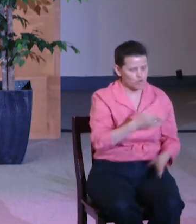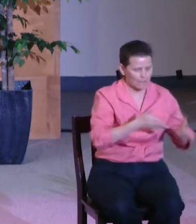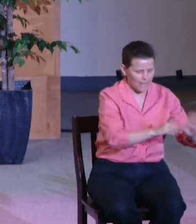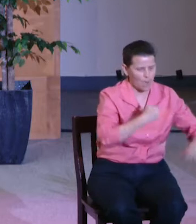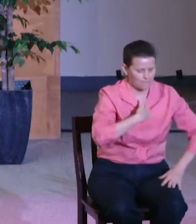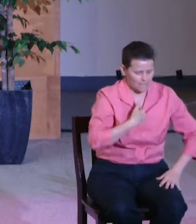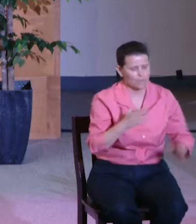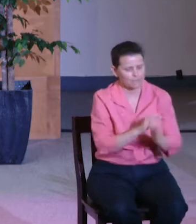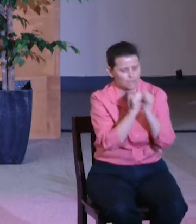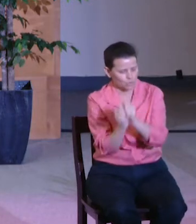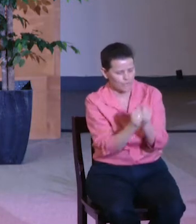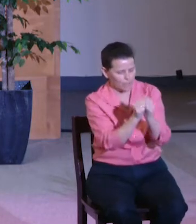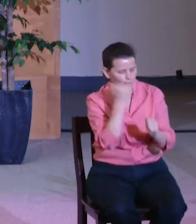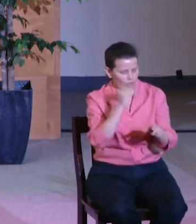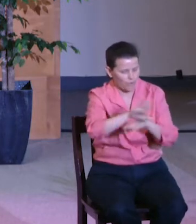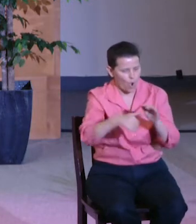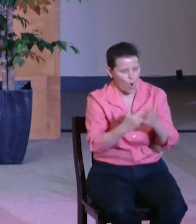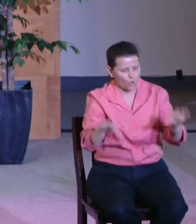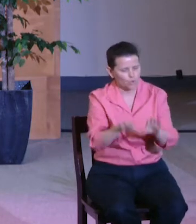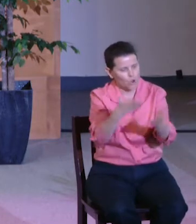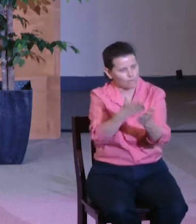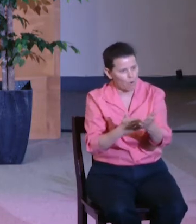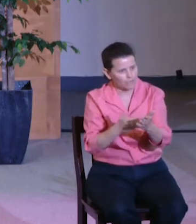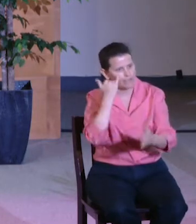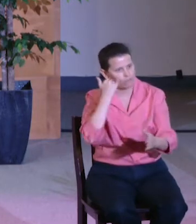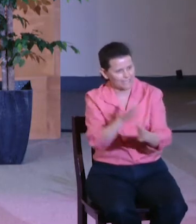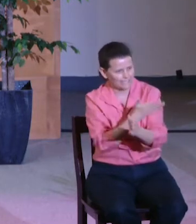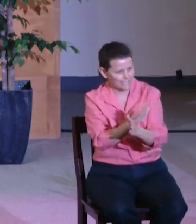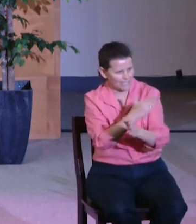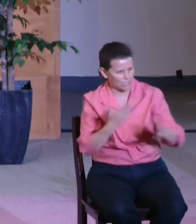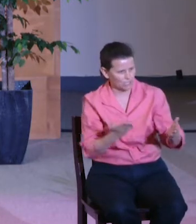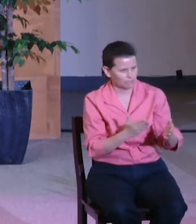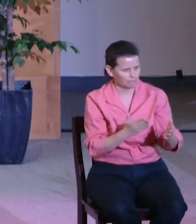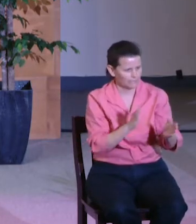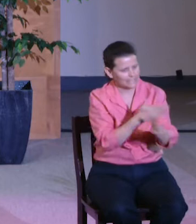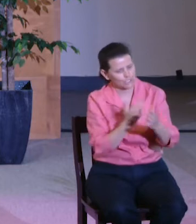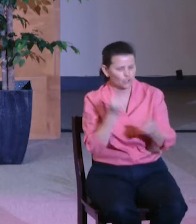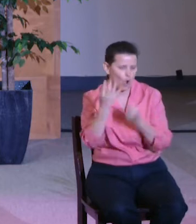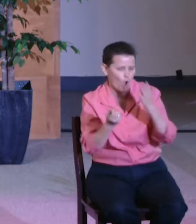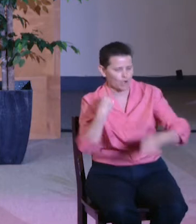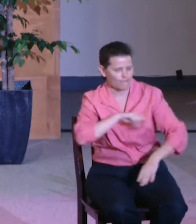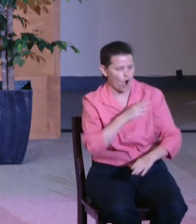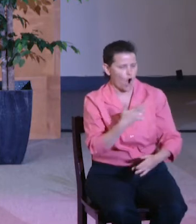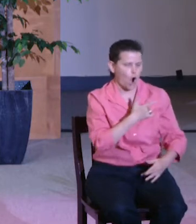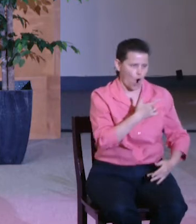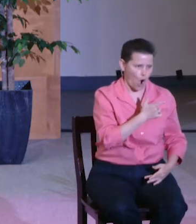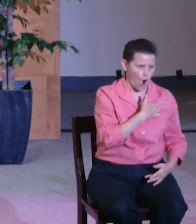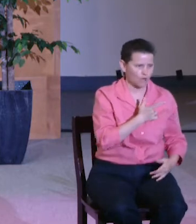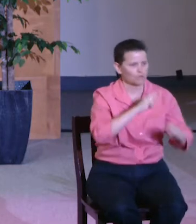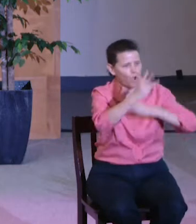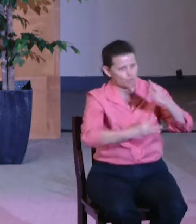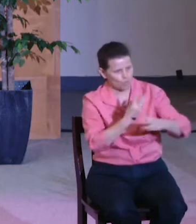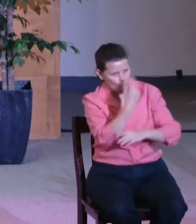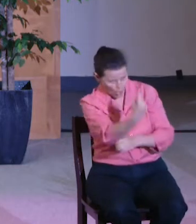our part. I'll let you if you let me sing the song of our heart." One world, singing a song together, the song of our heart.